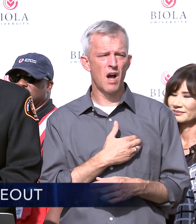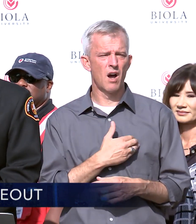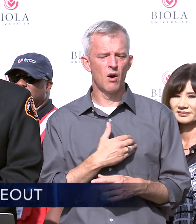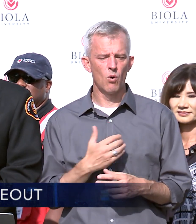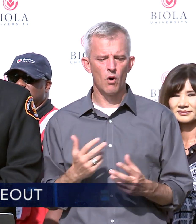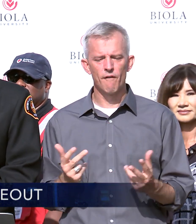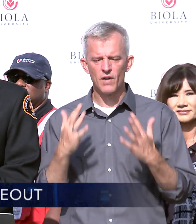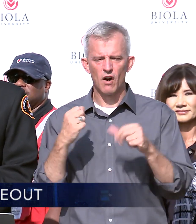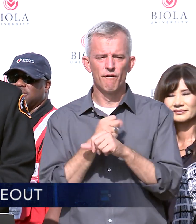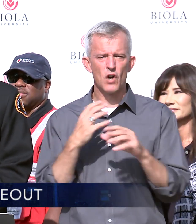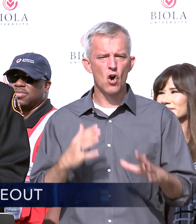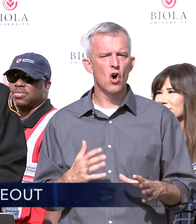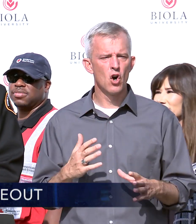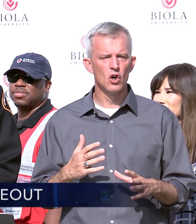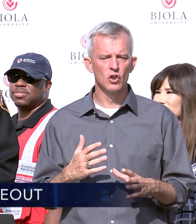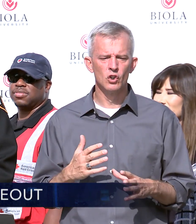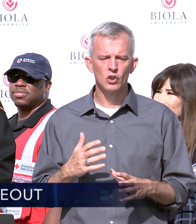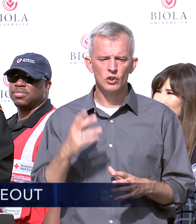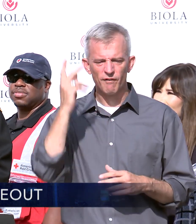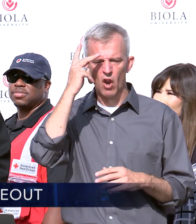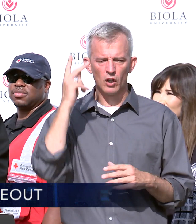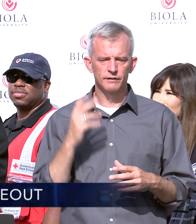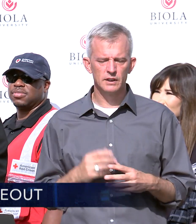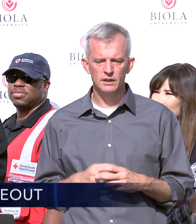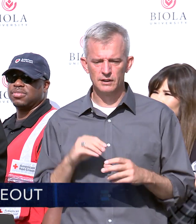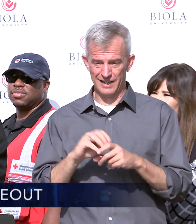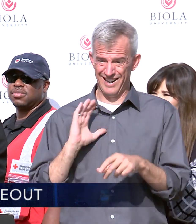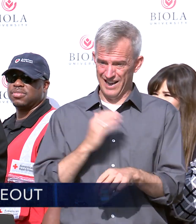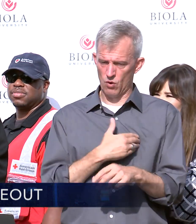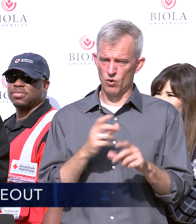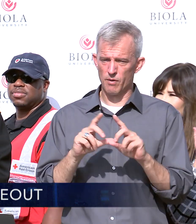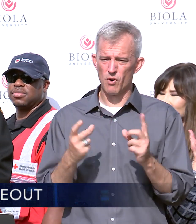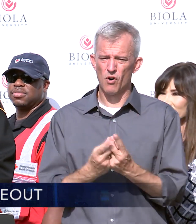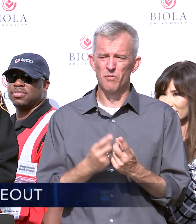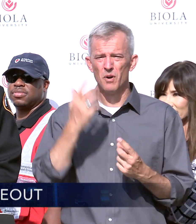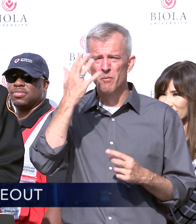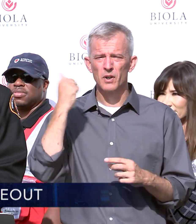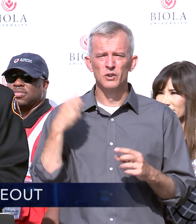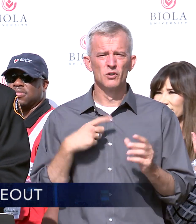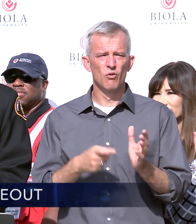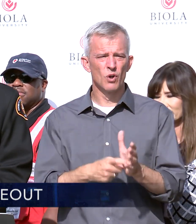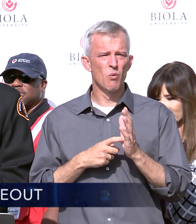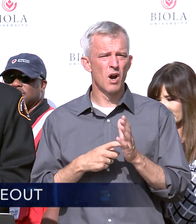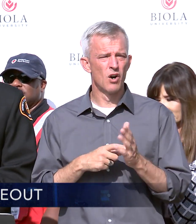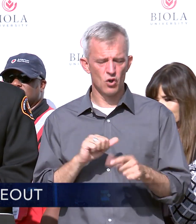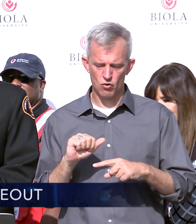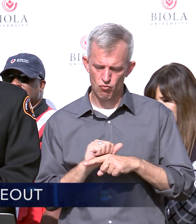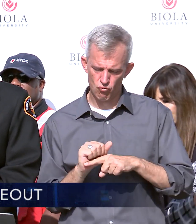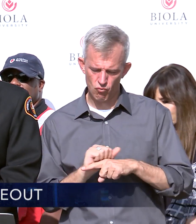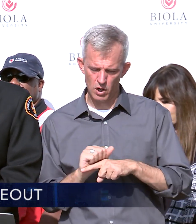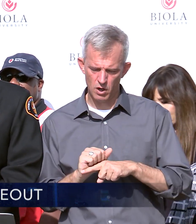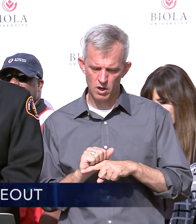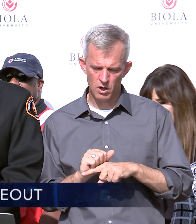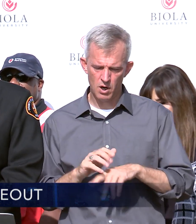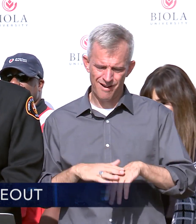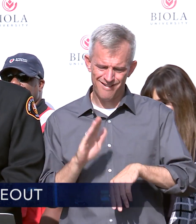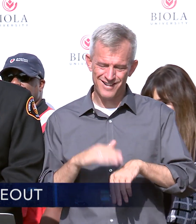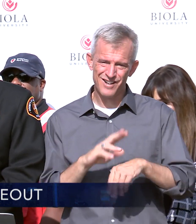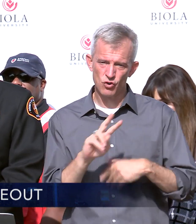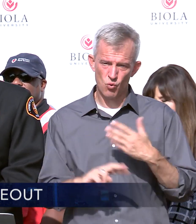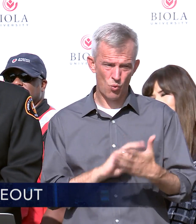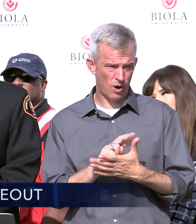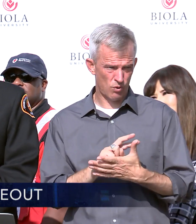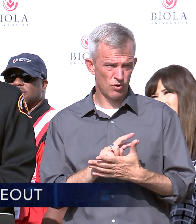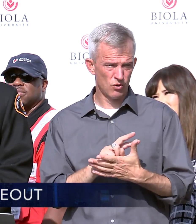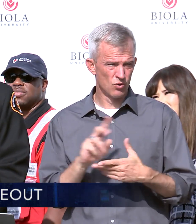firefighter paramedics and lifeguards on our department, because they're required to train minimally 2 hours each shift when they're at